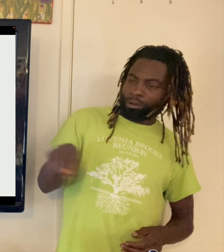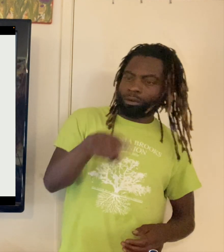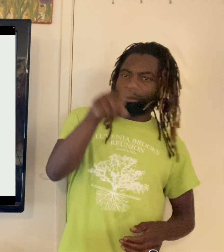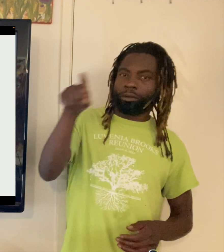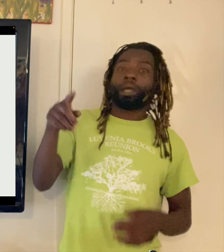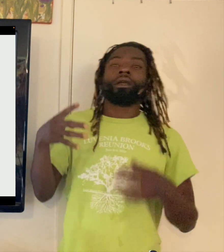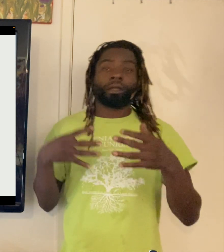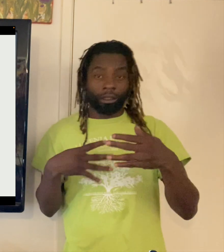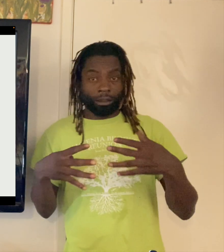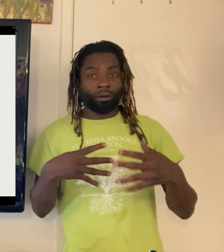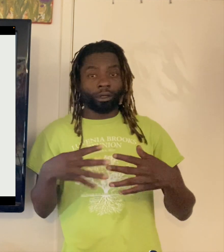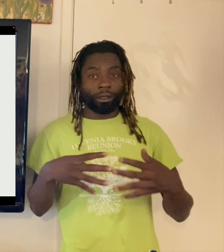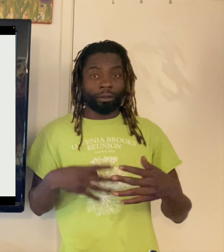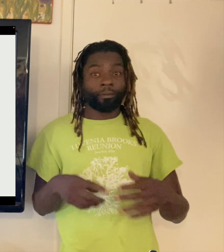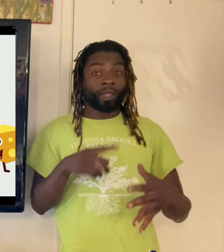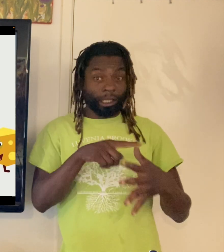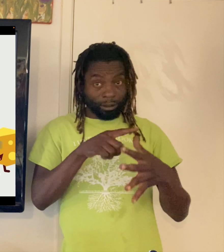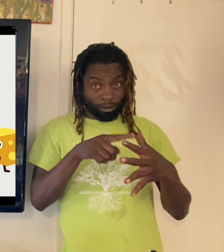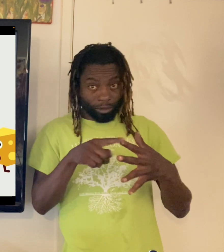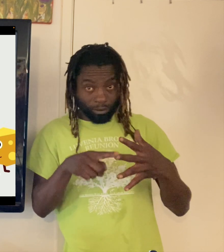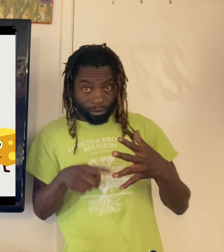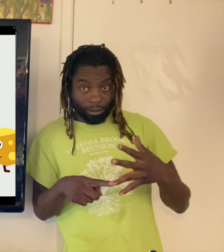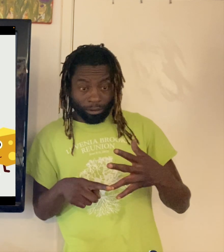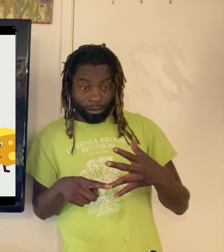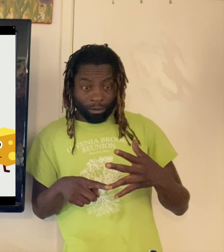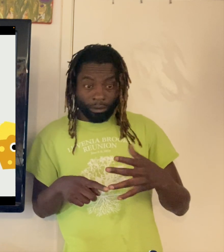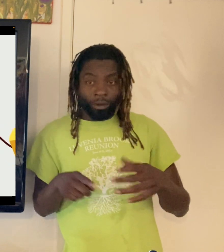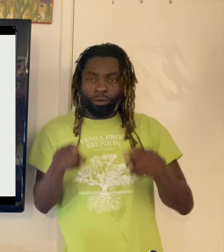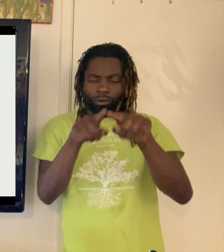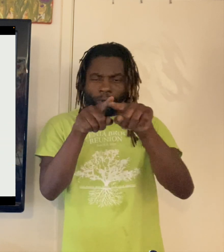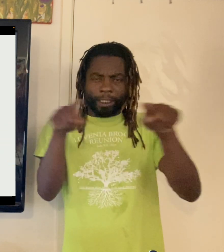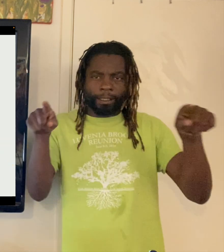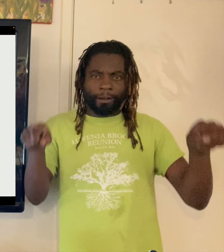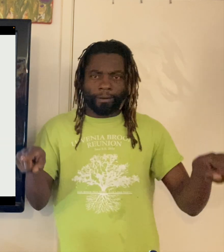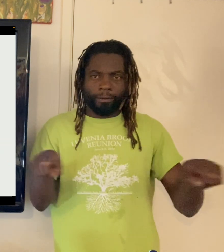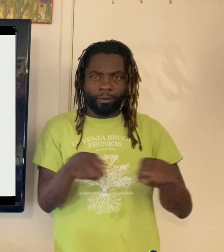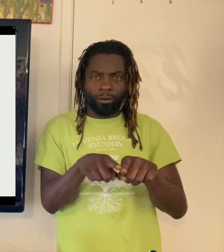0 sides, and is gray. Attributes.